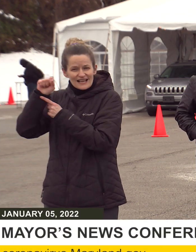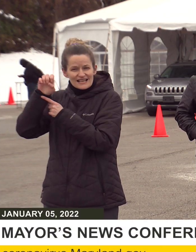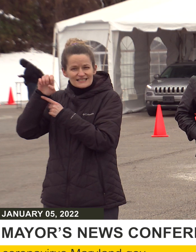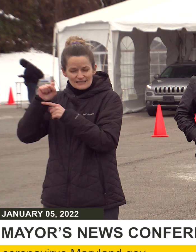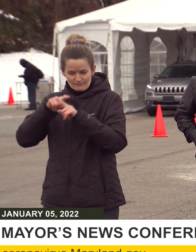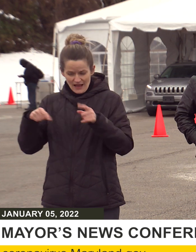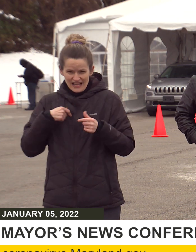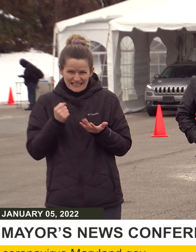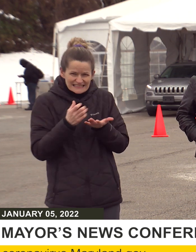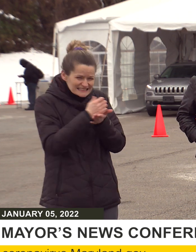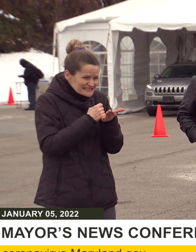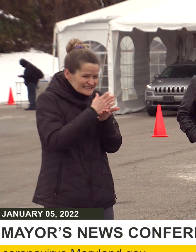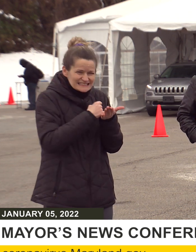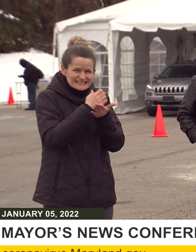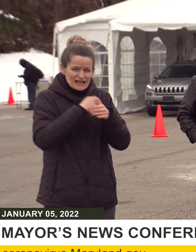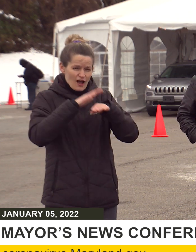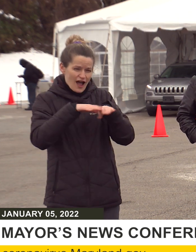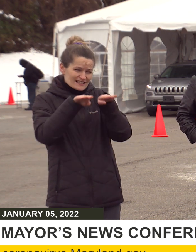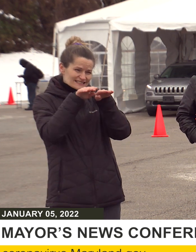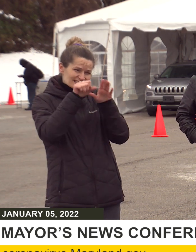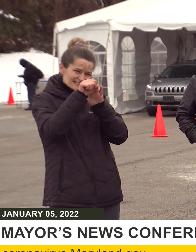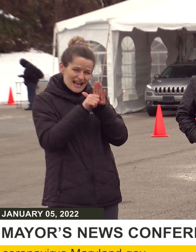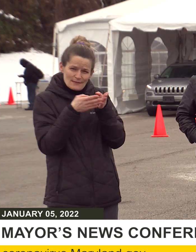state public health website at